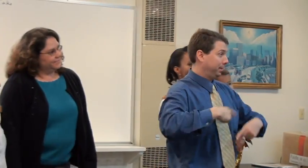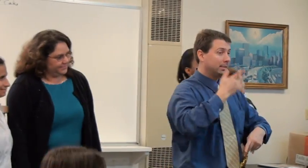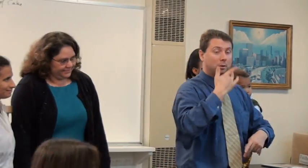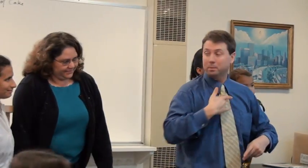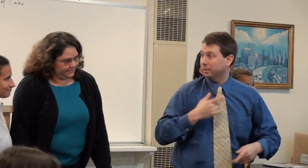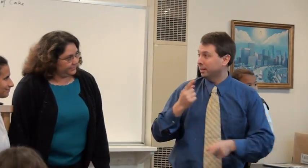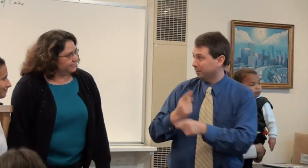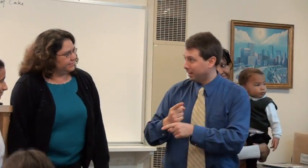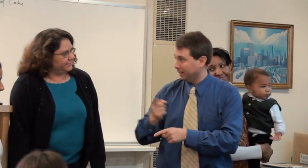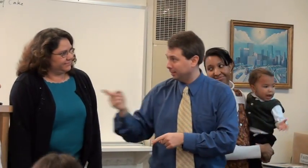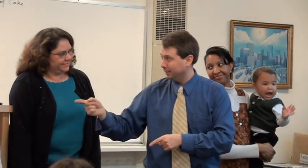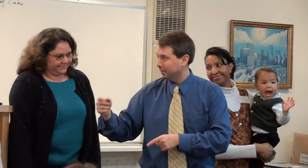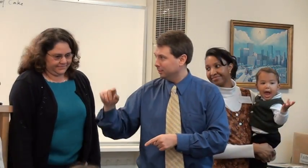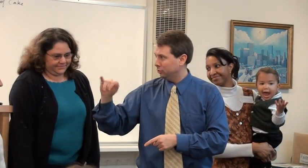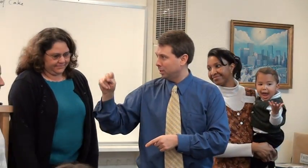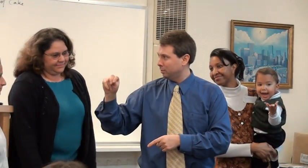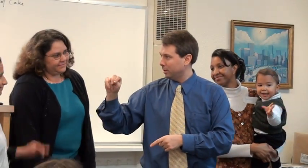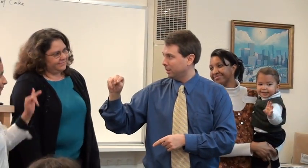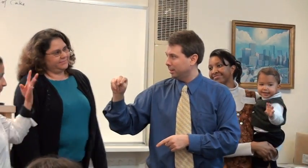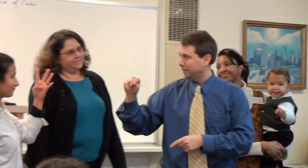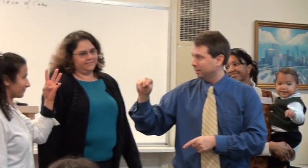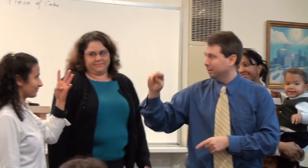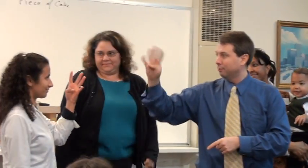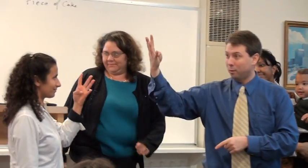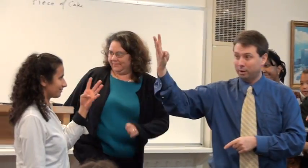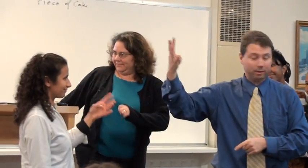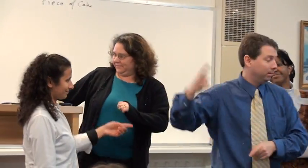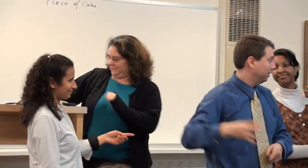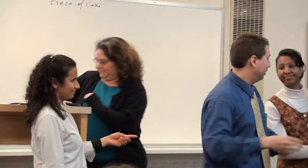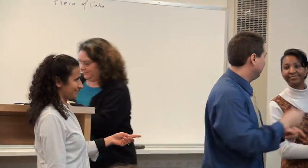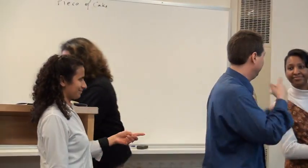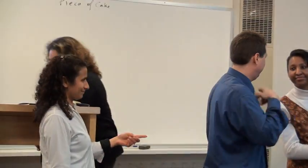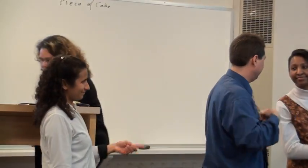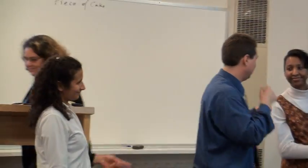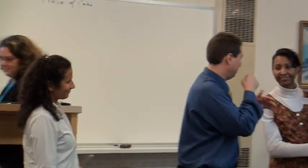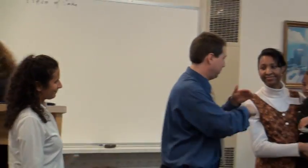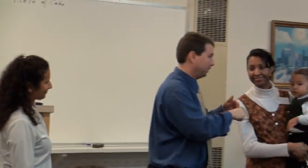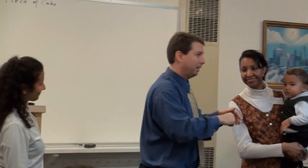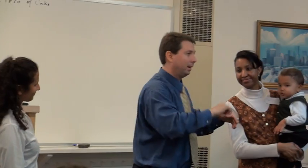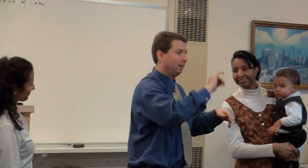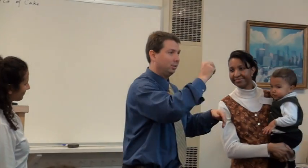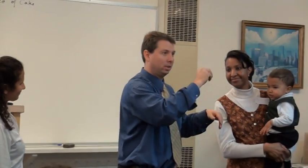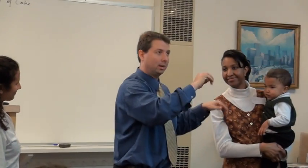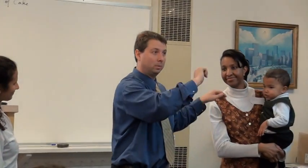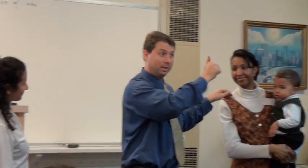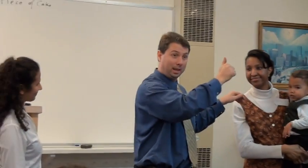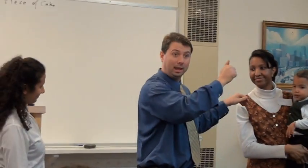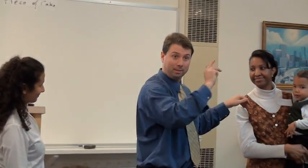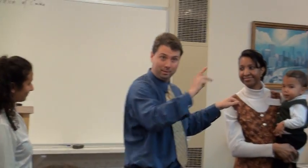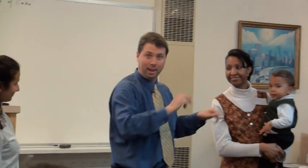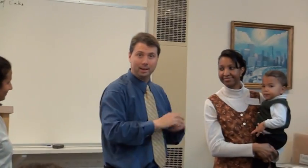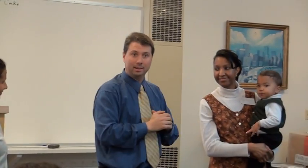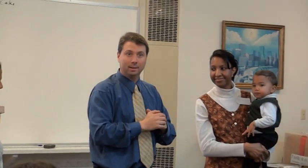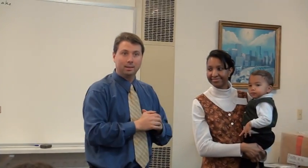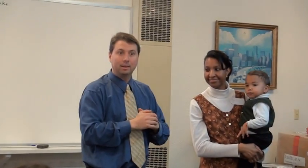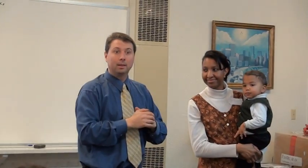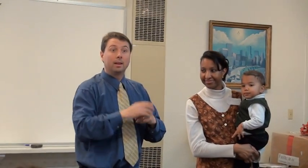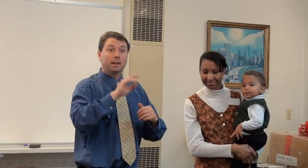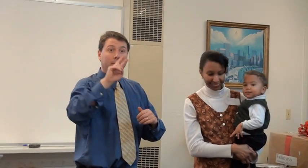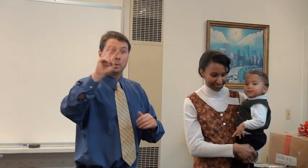Physical birthday, right? January 4th. Physical birthday, January 10th, okay? We have